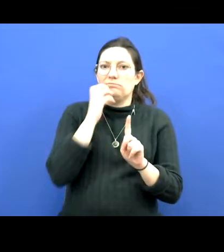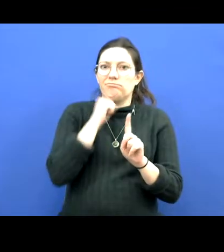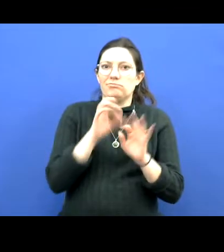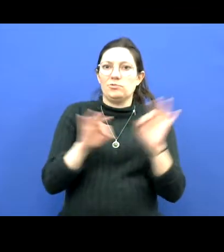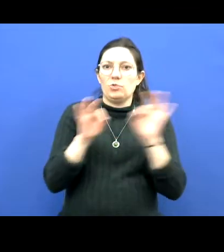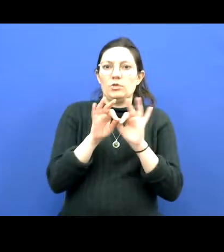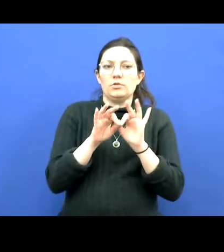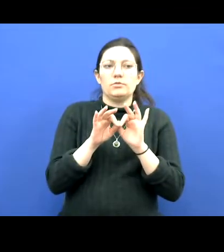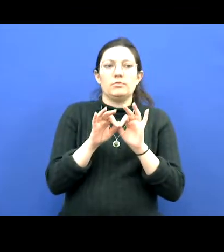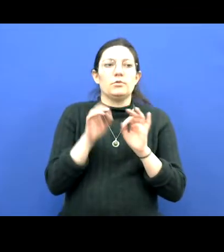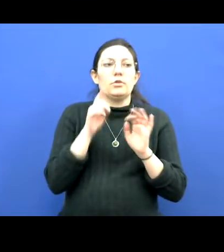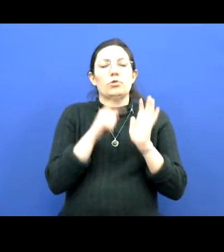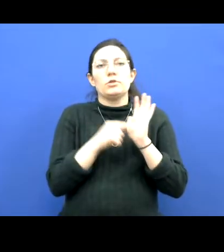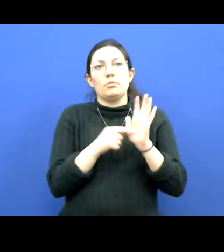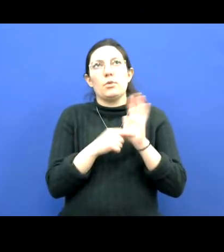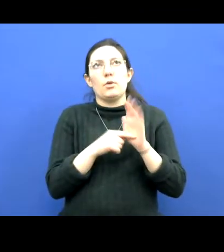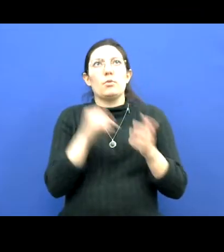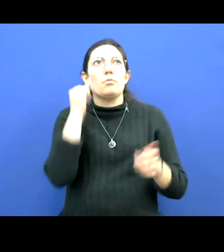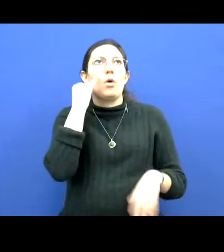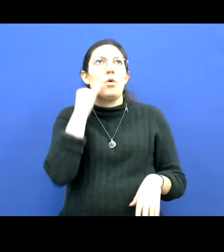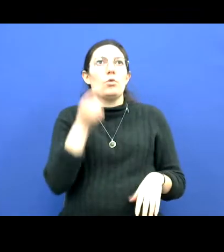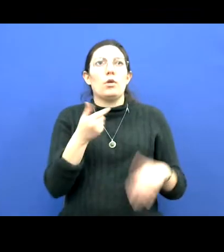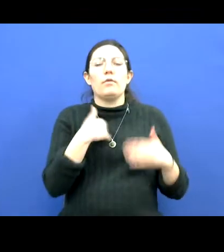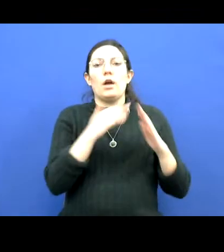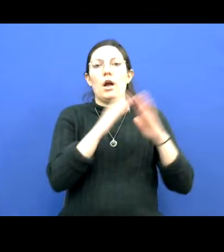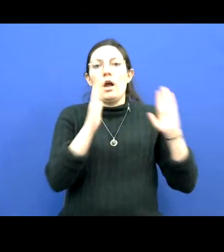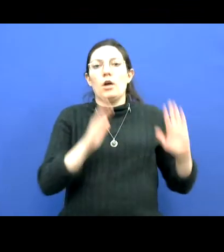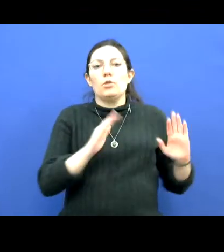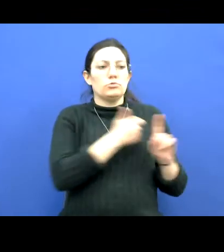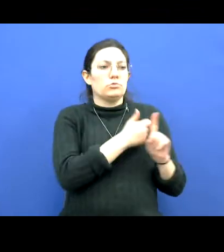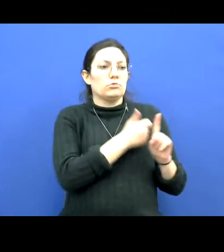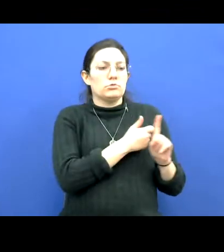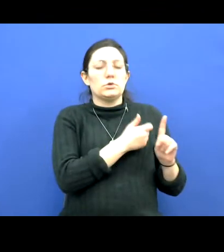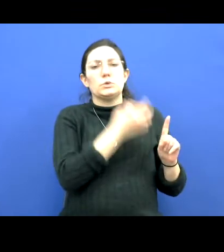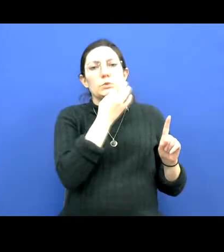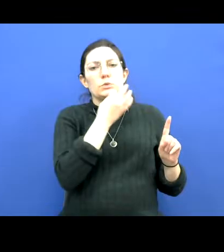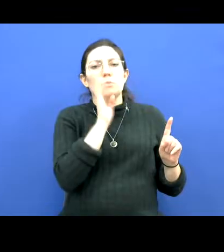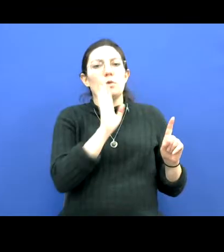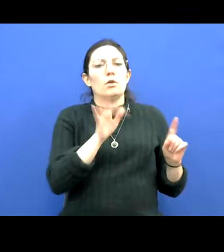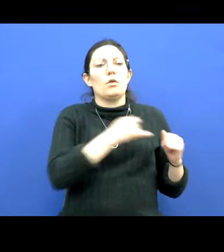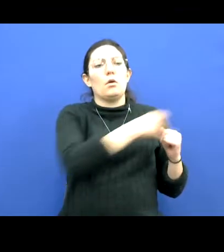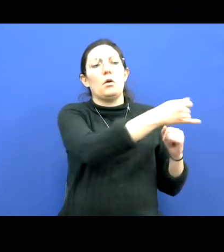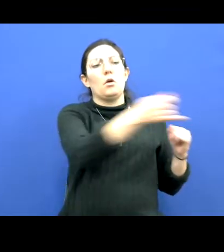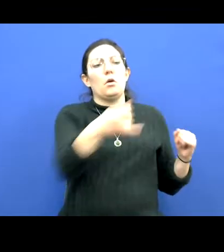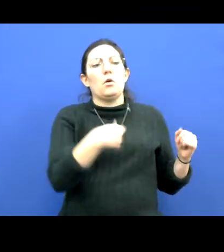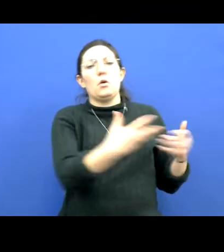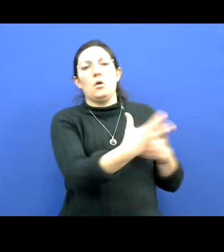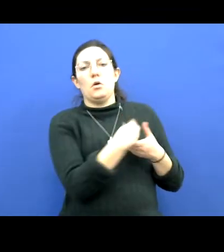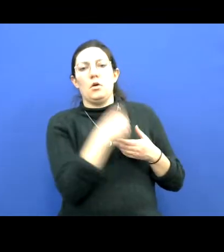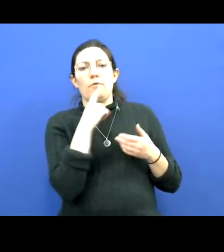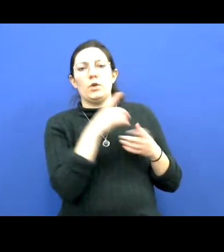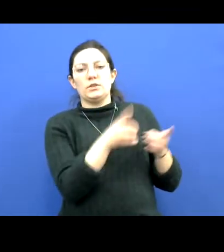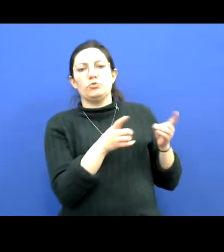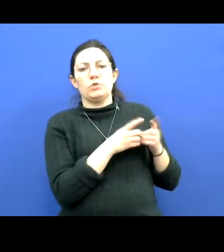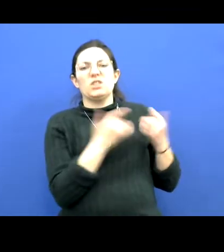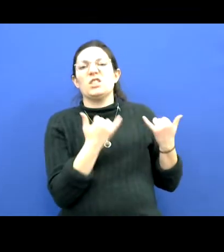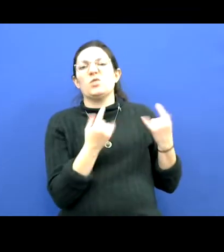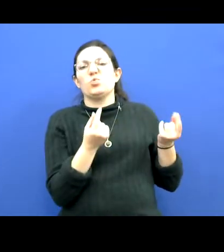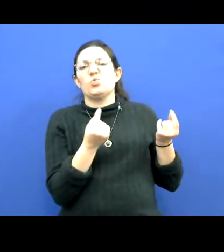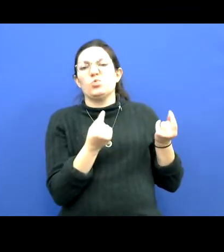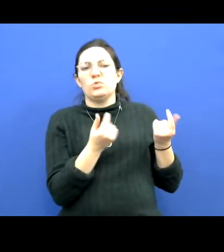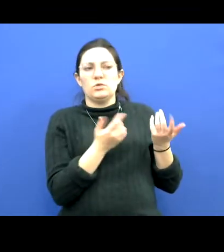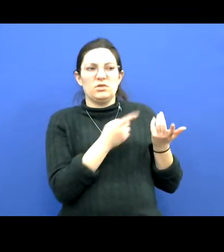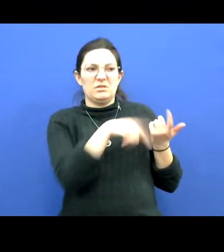starting, we're looking at, okay, you've got a bunch of these homes that are going to potentially come into the district. So we looked at ways we could lighten